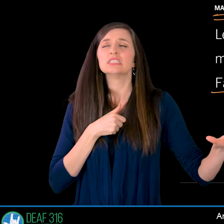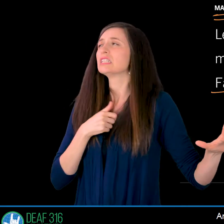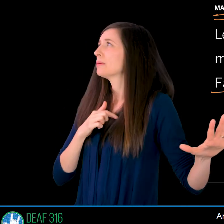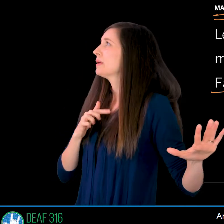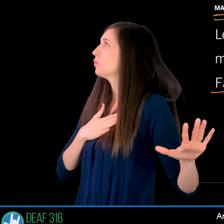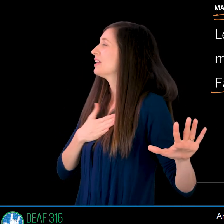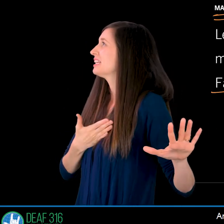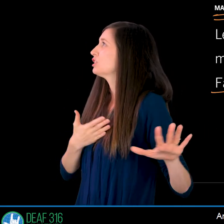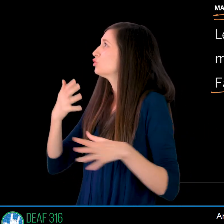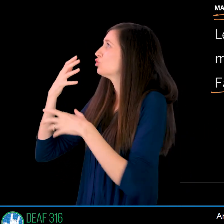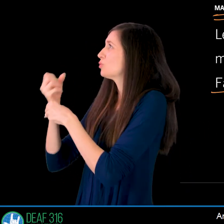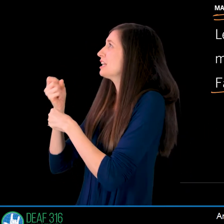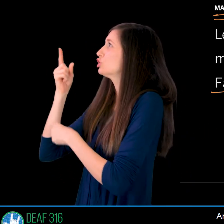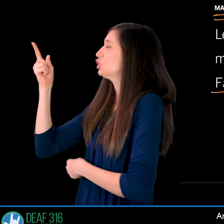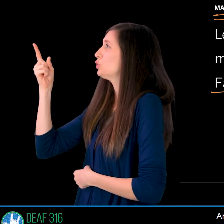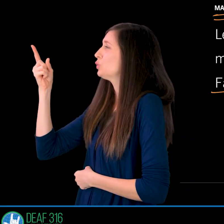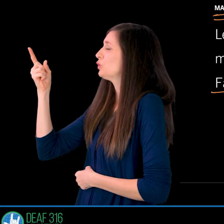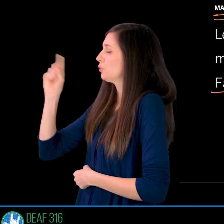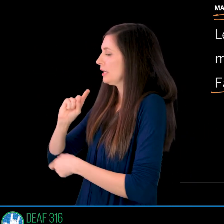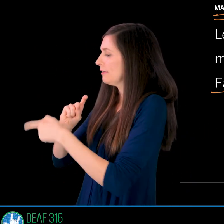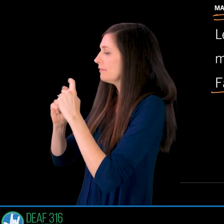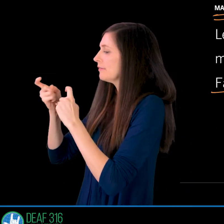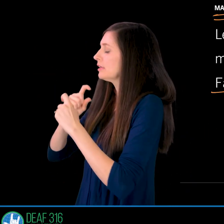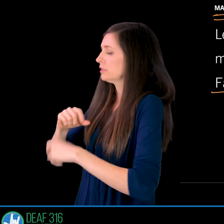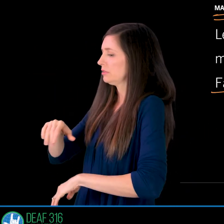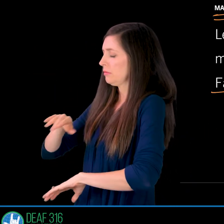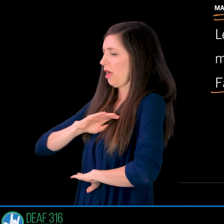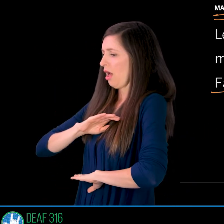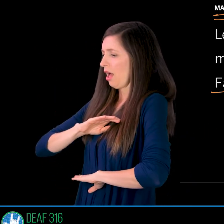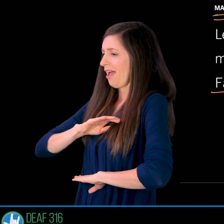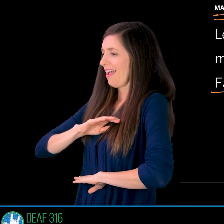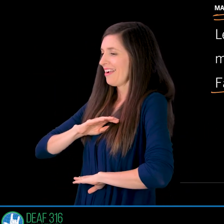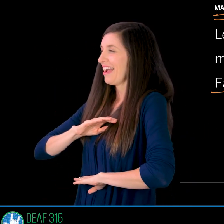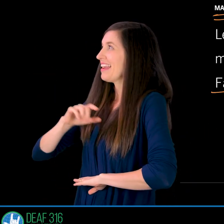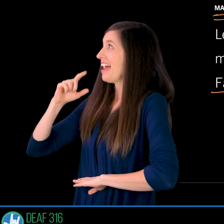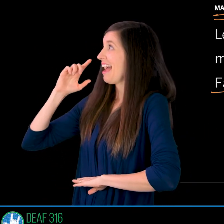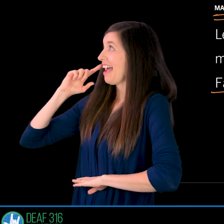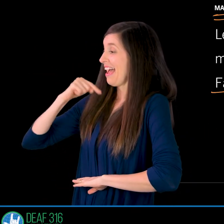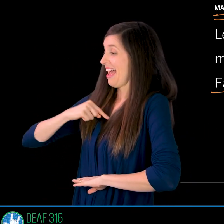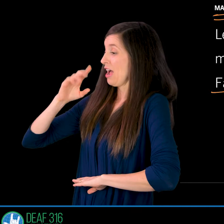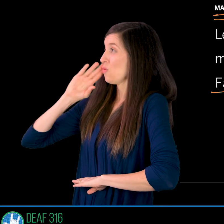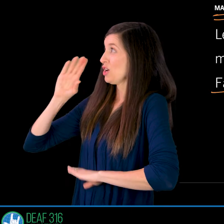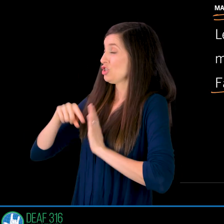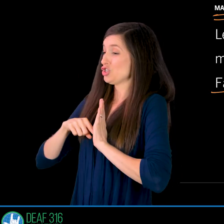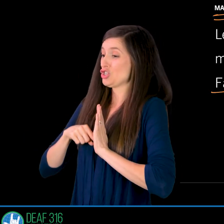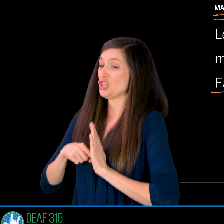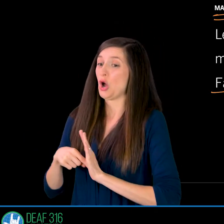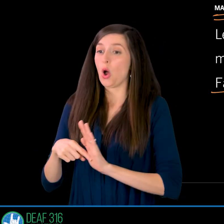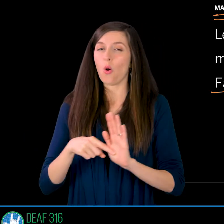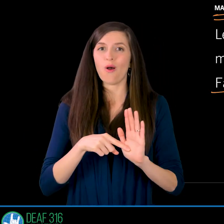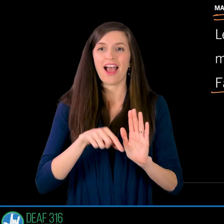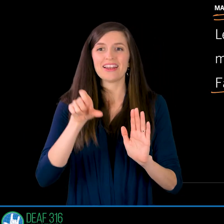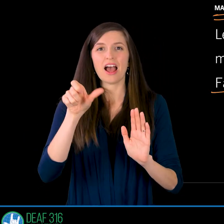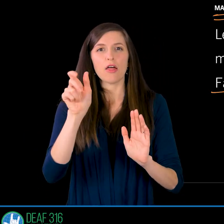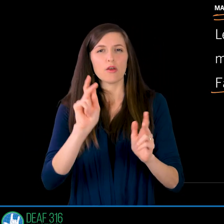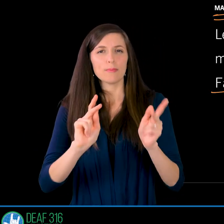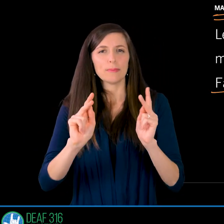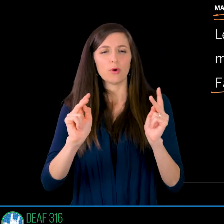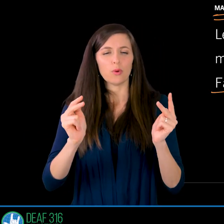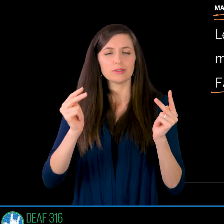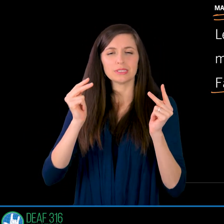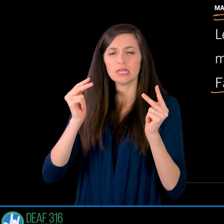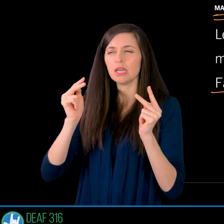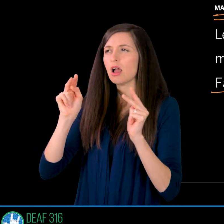good works show the glory of God. They show how trustworthy and good and kind and loving our God is, because